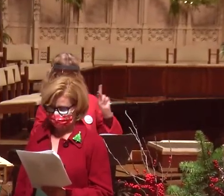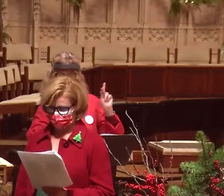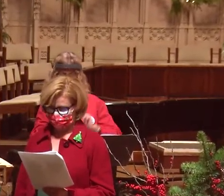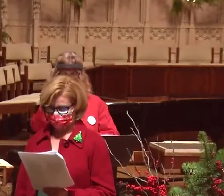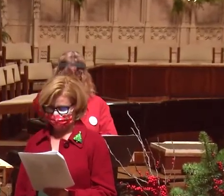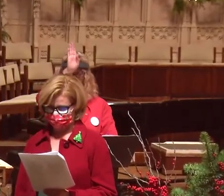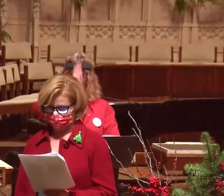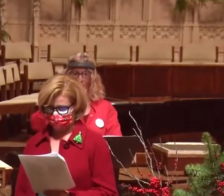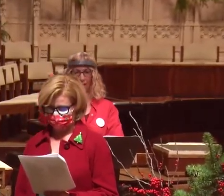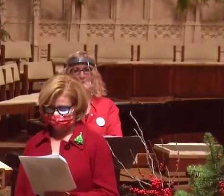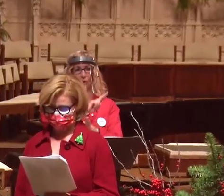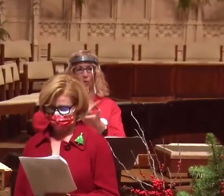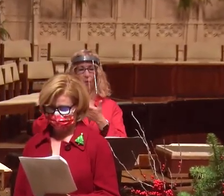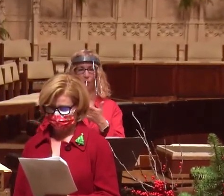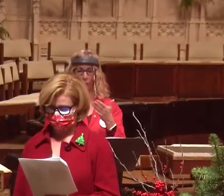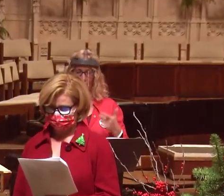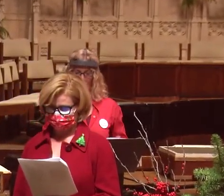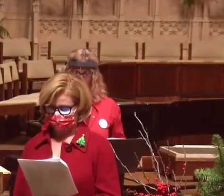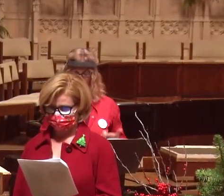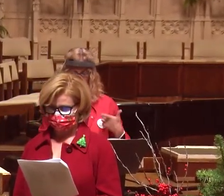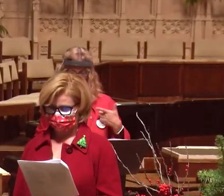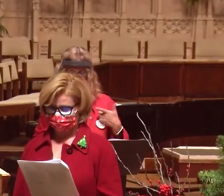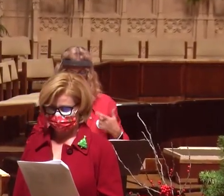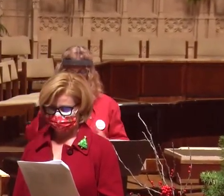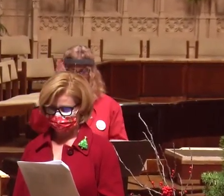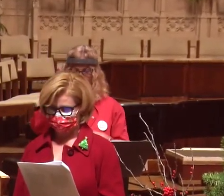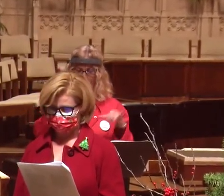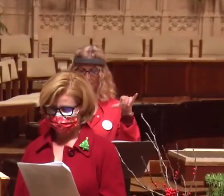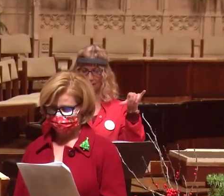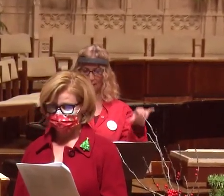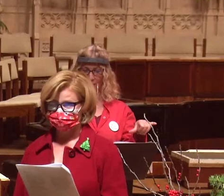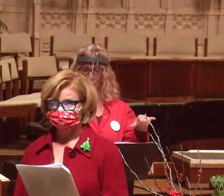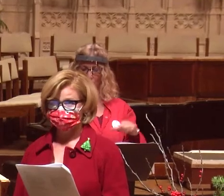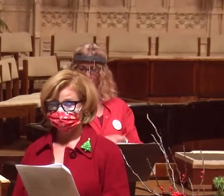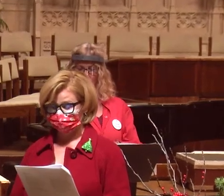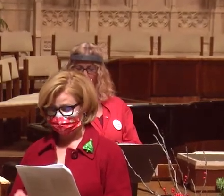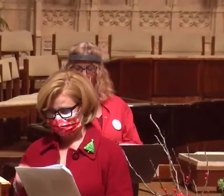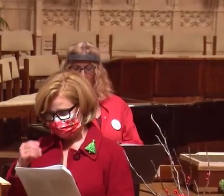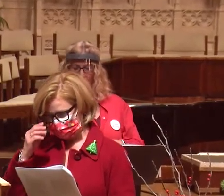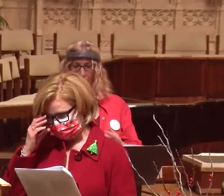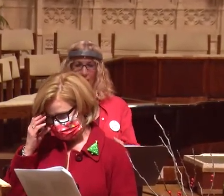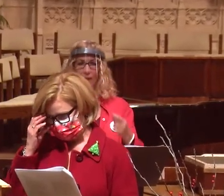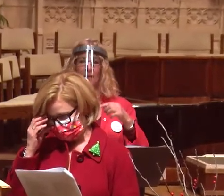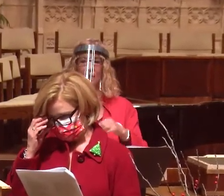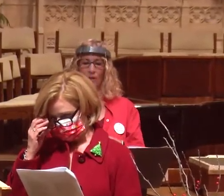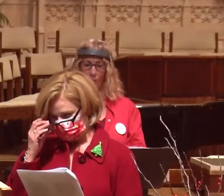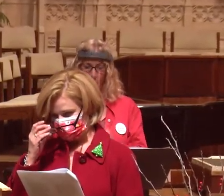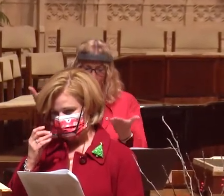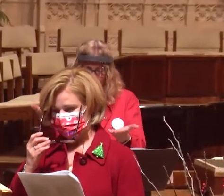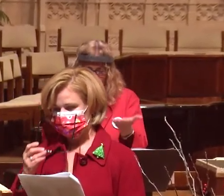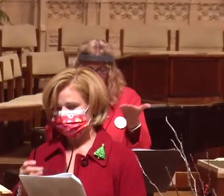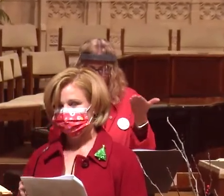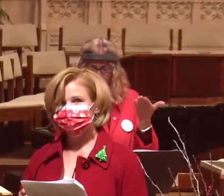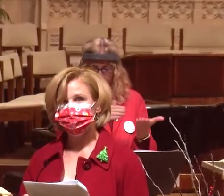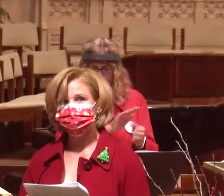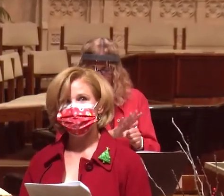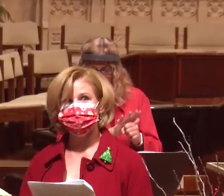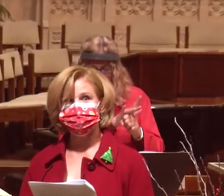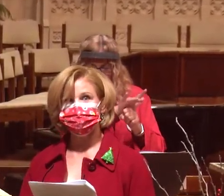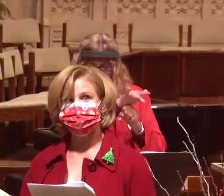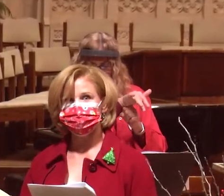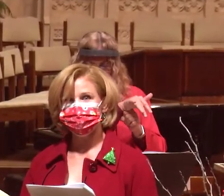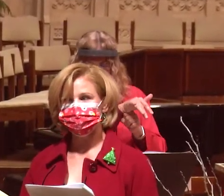habitation. God settles the solitary in a home bringing prisoners into prosperity, where the rebellious shall live in a